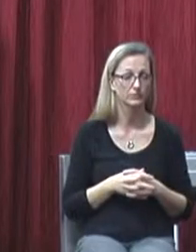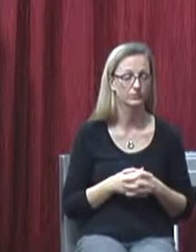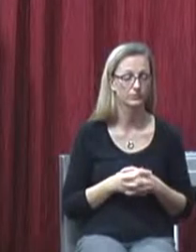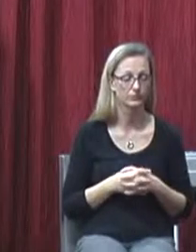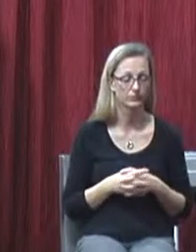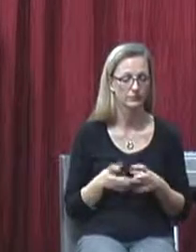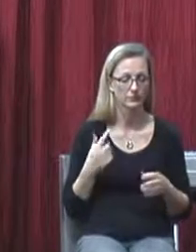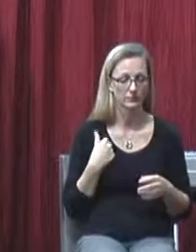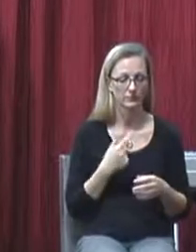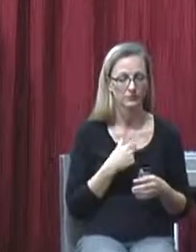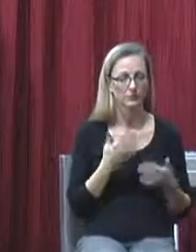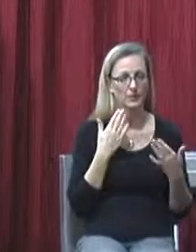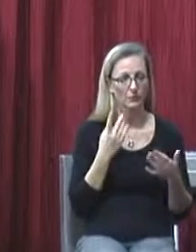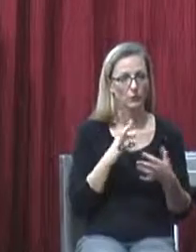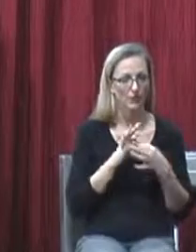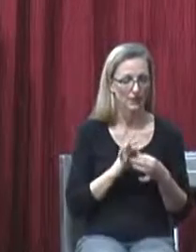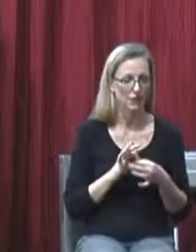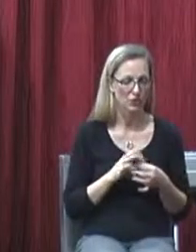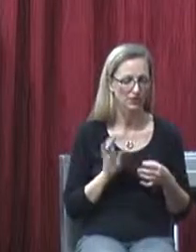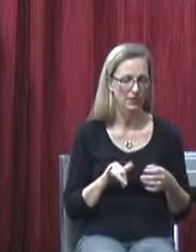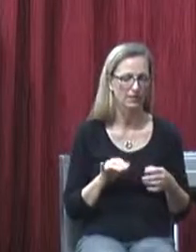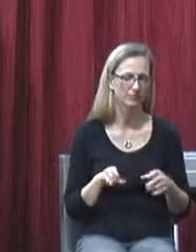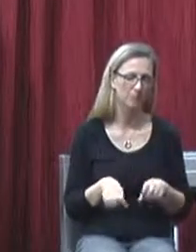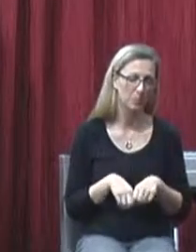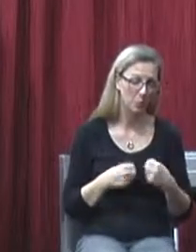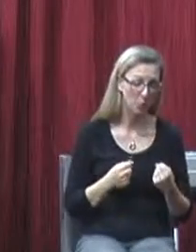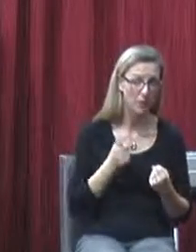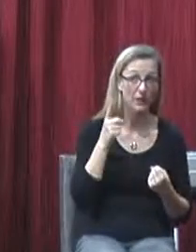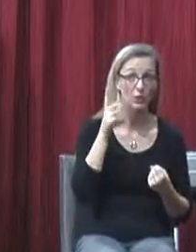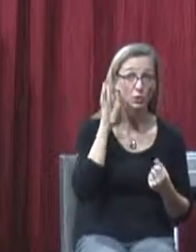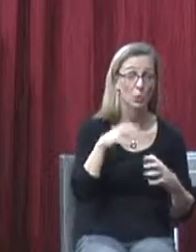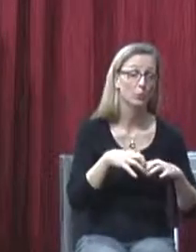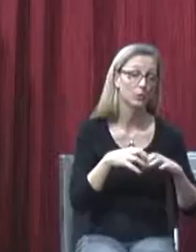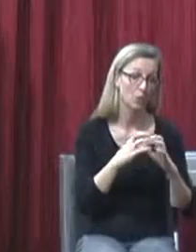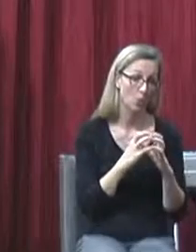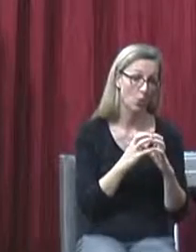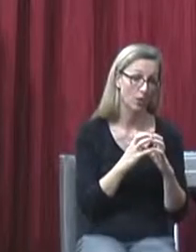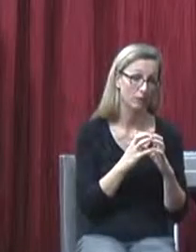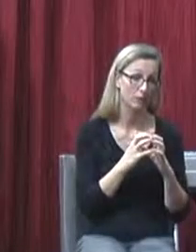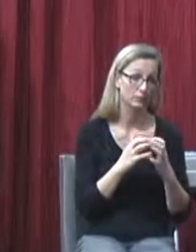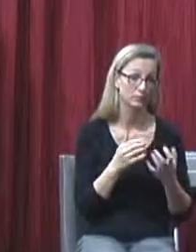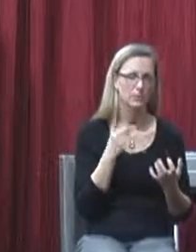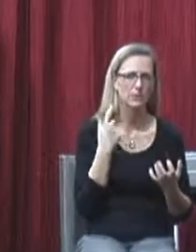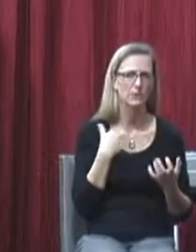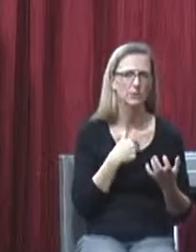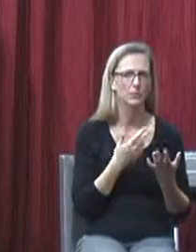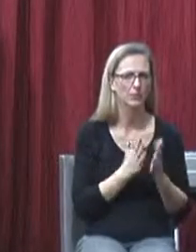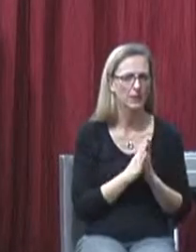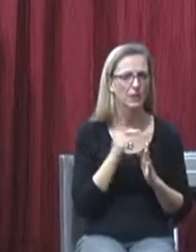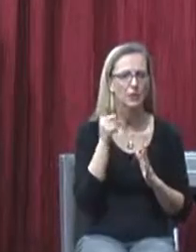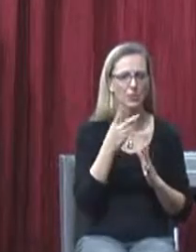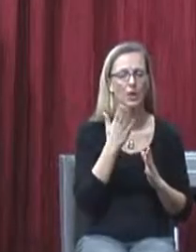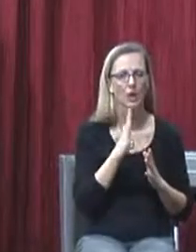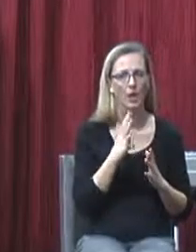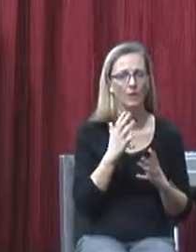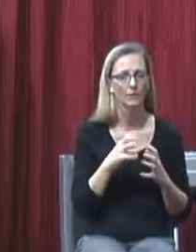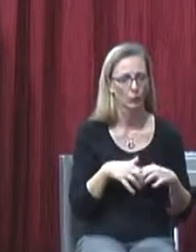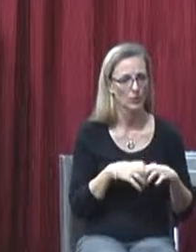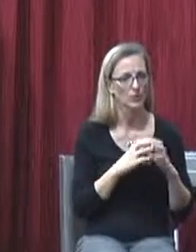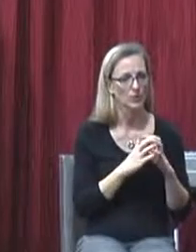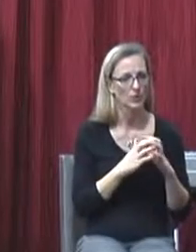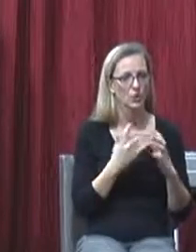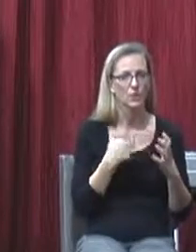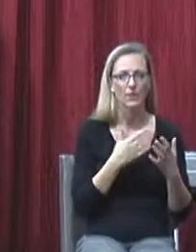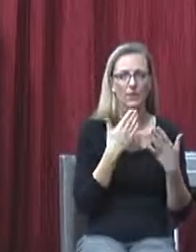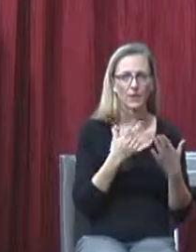we thank you for the relationships that are broken that you will restore, because we prayed and you are a God of restoration. We thank